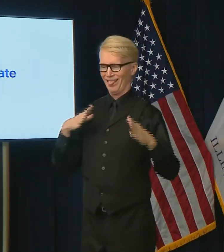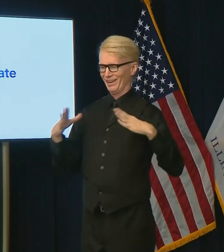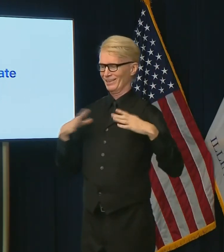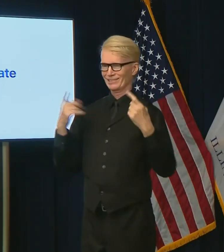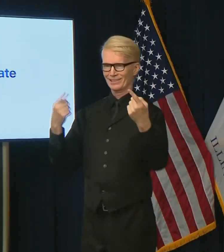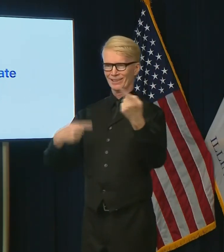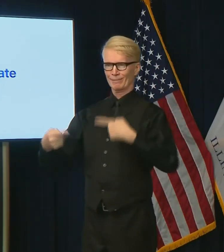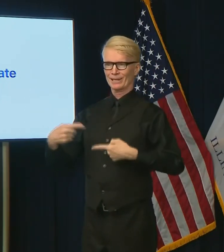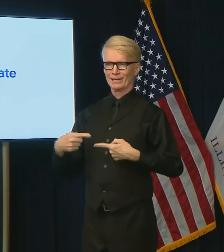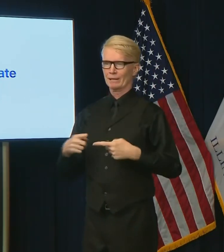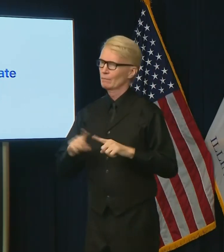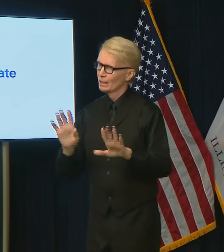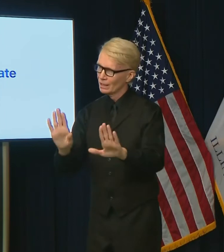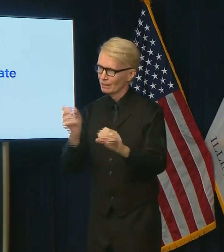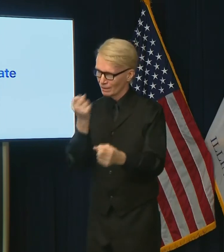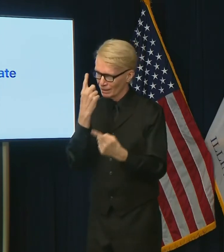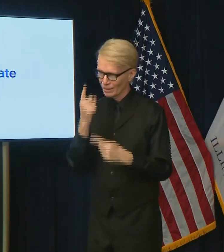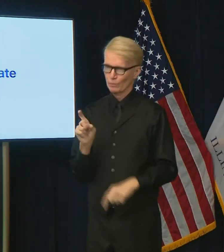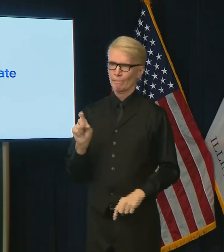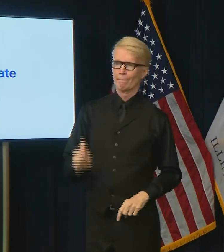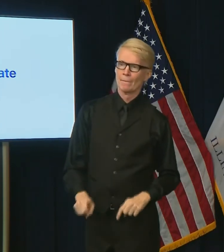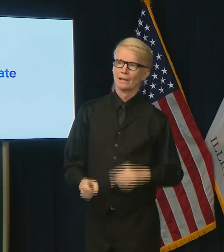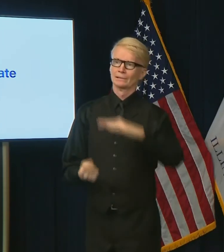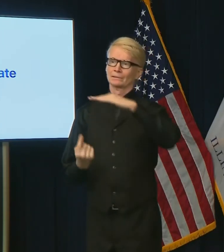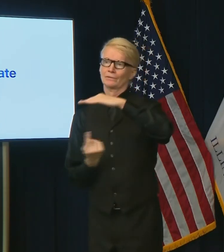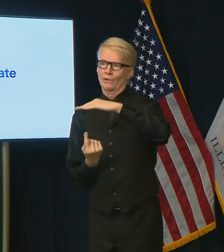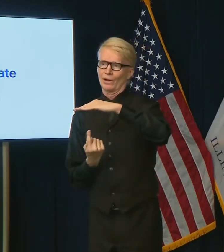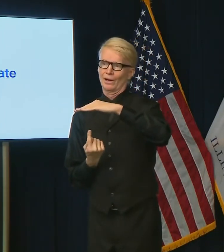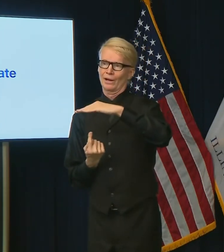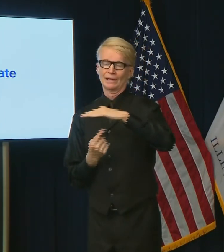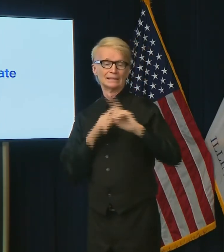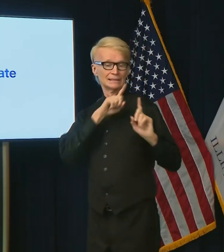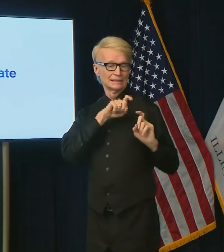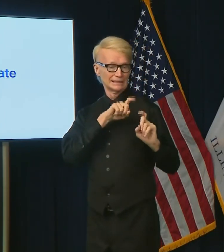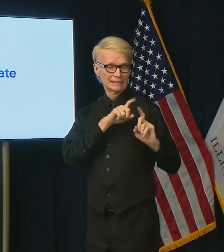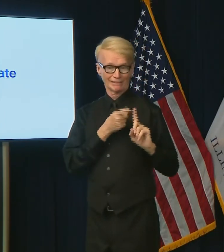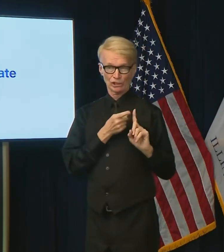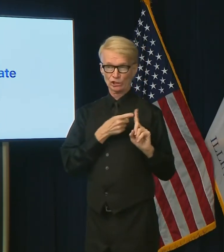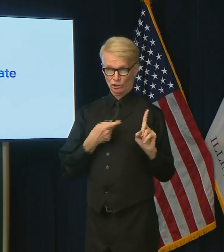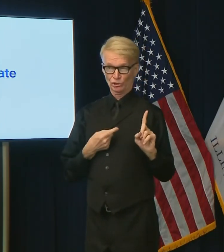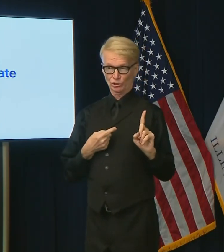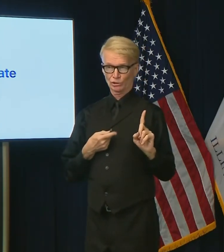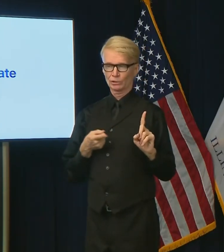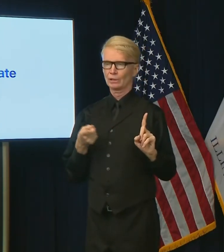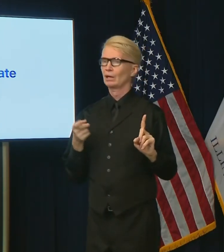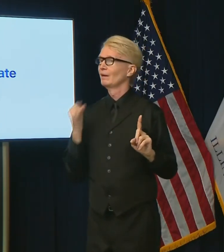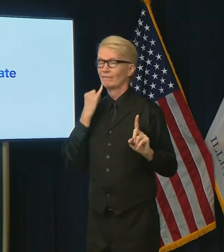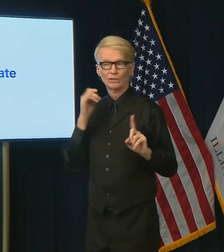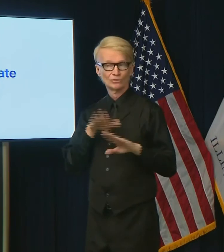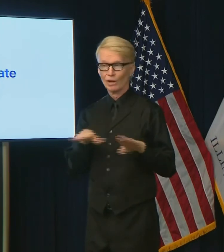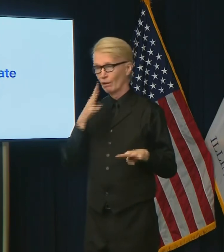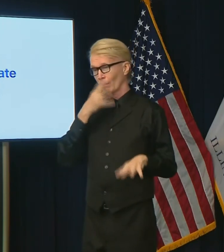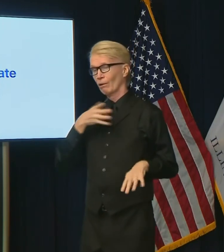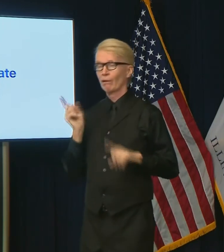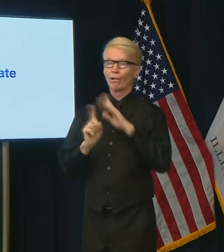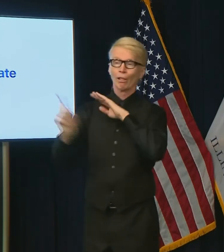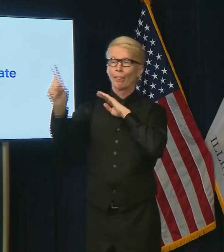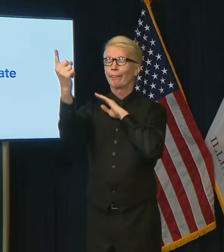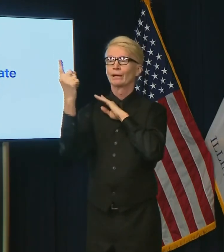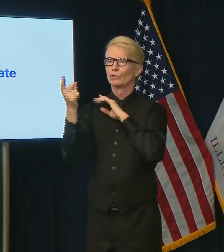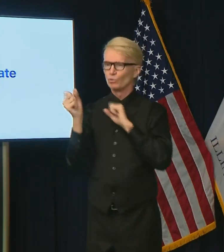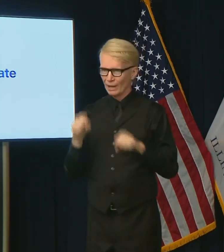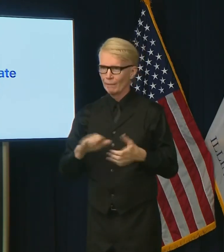remember, unless you quarantine completely after being tested, you could get infected at any time between